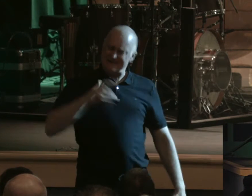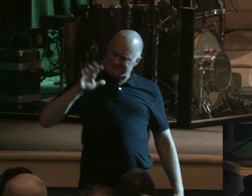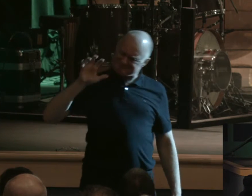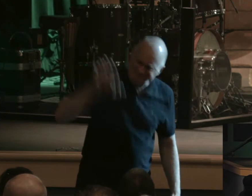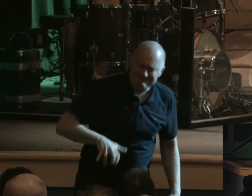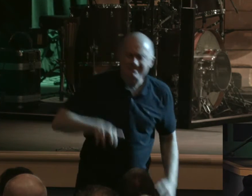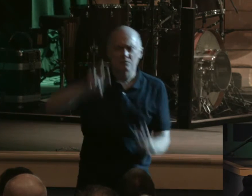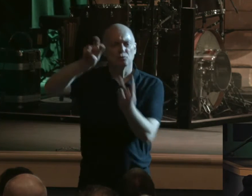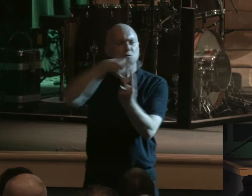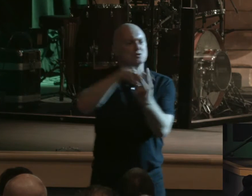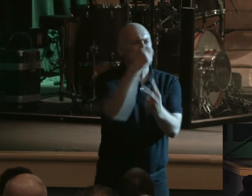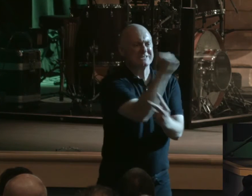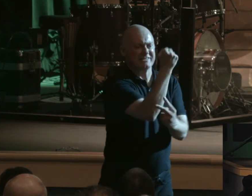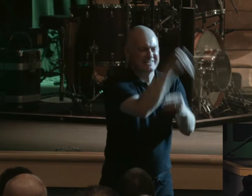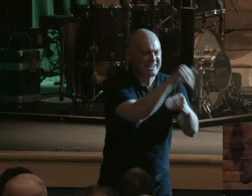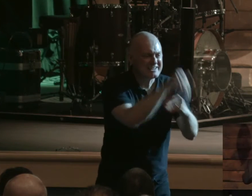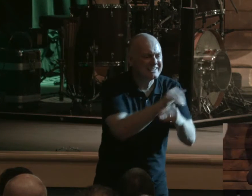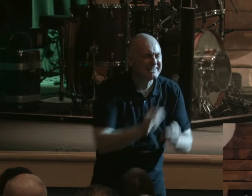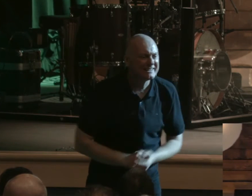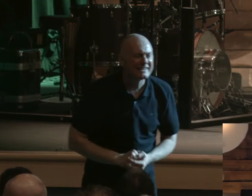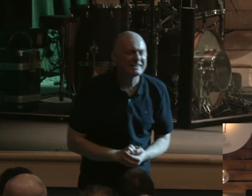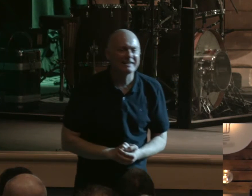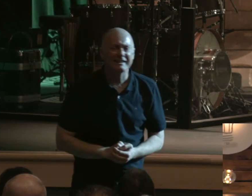to consider going to Saturday night.